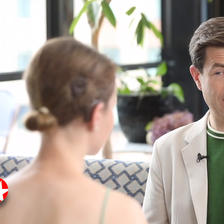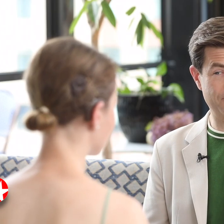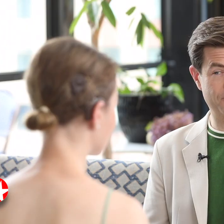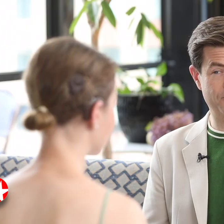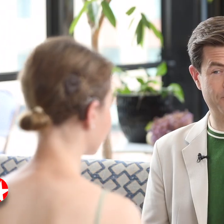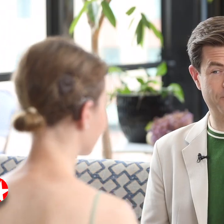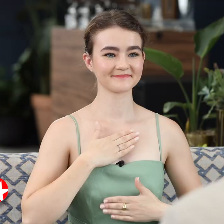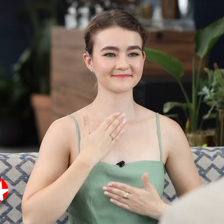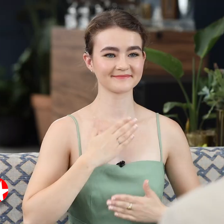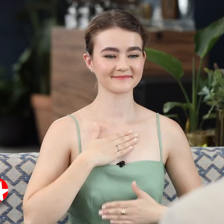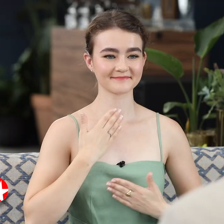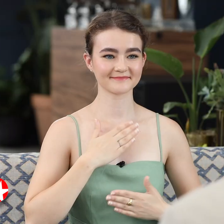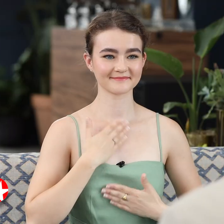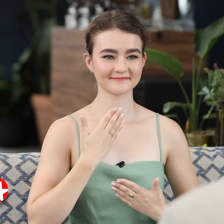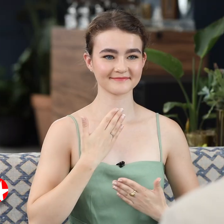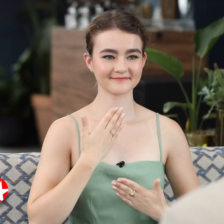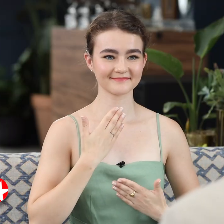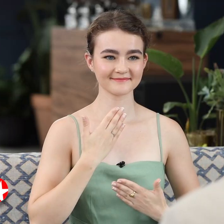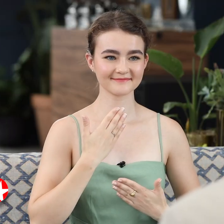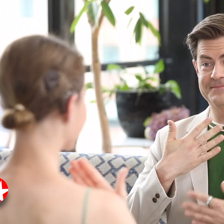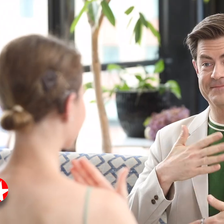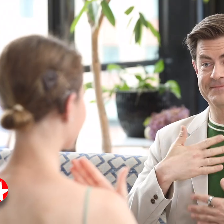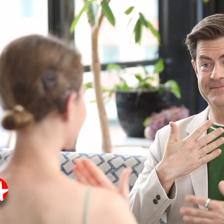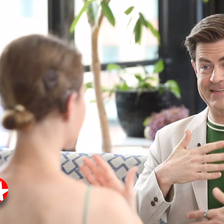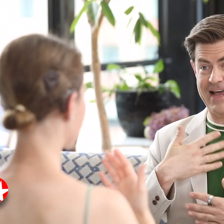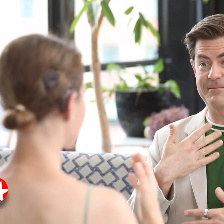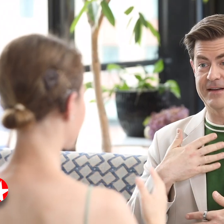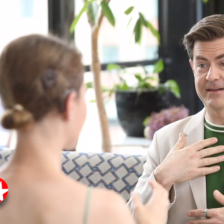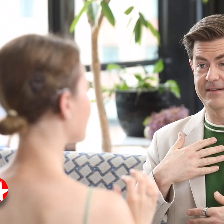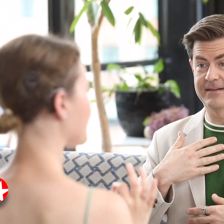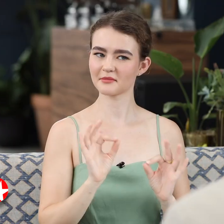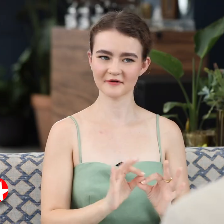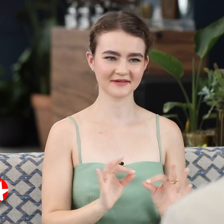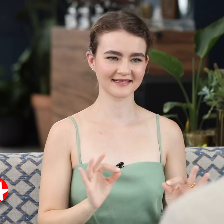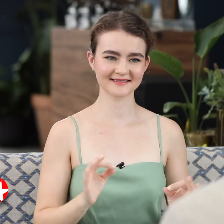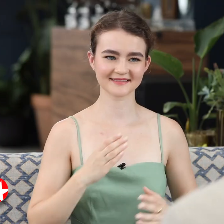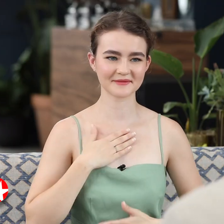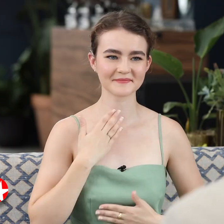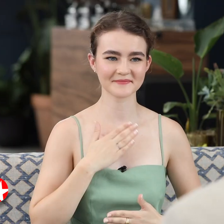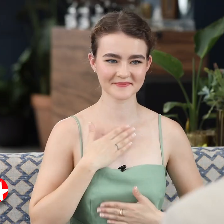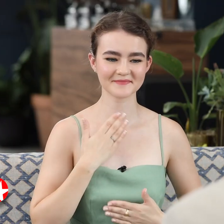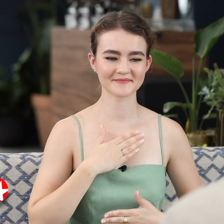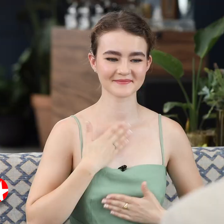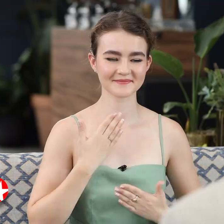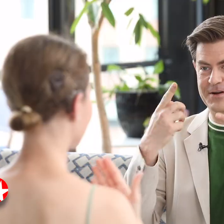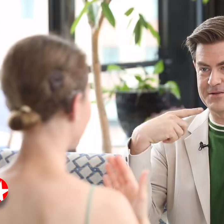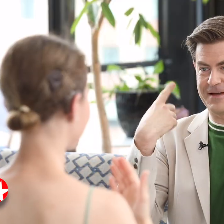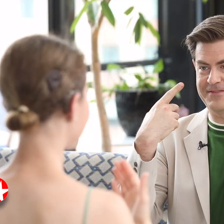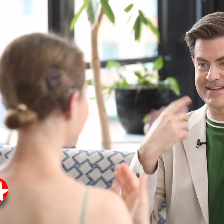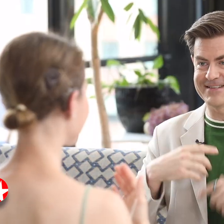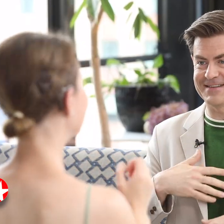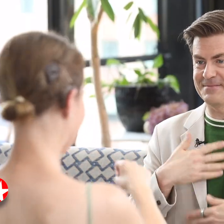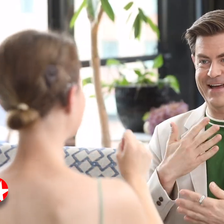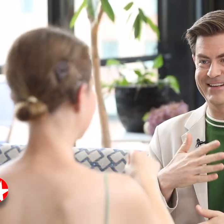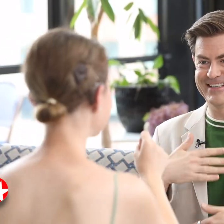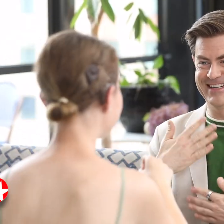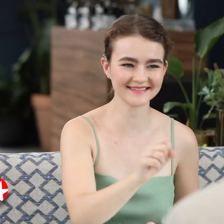night. And it moves up, yeah. That's happy. That's happy, and you did it perfectly. And what do I do with my face? Doesn't matter. Yes, yeah,